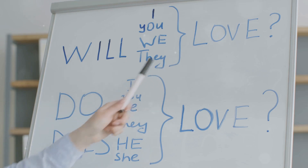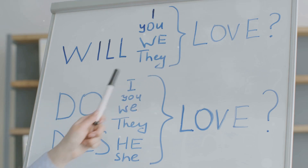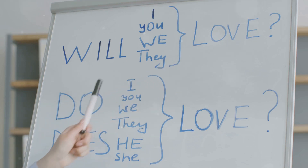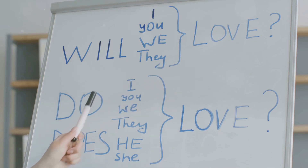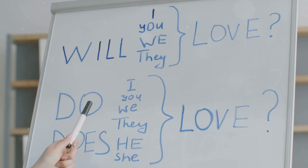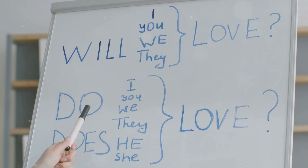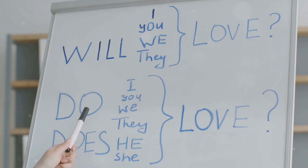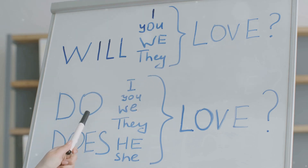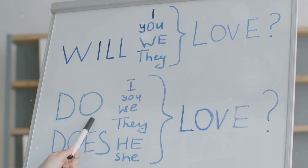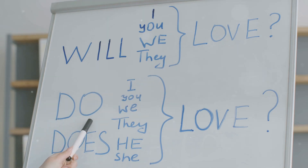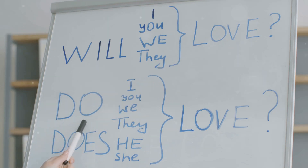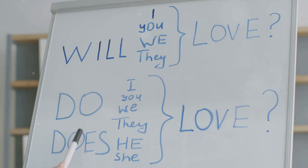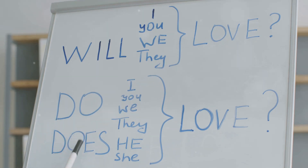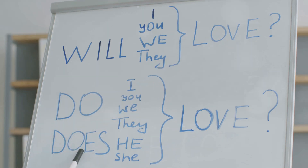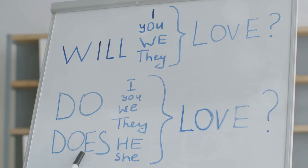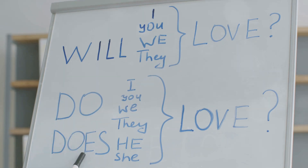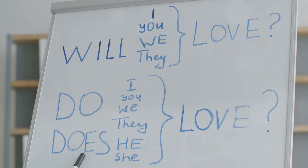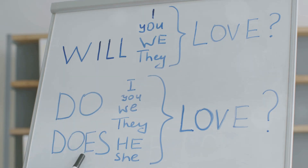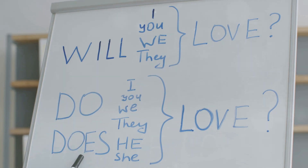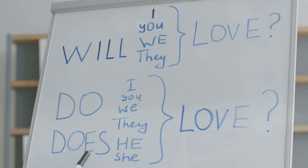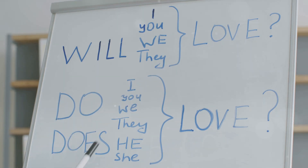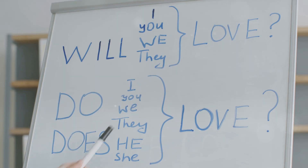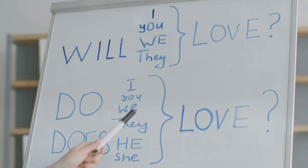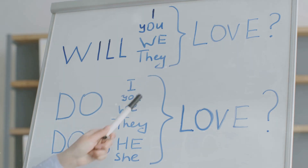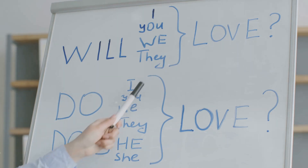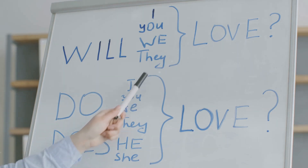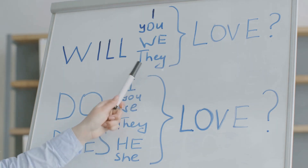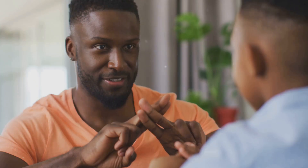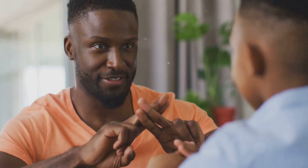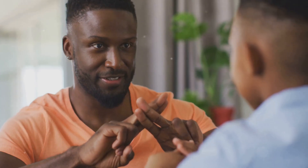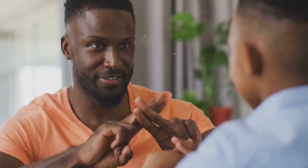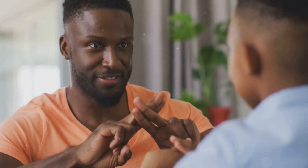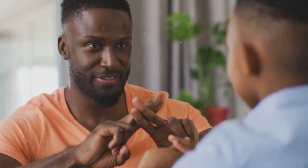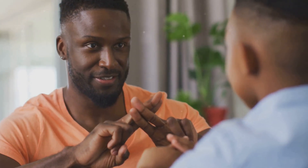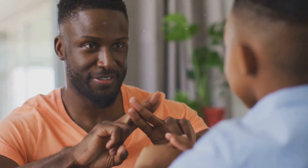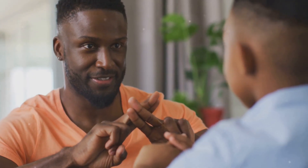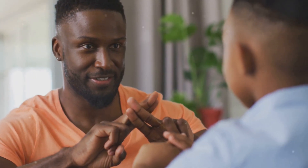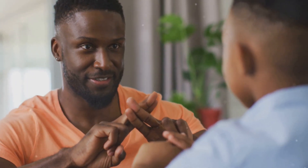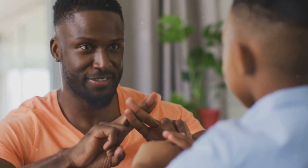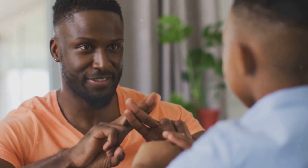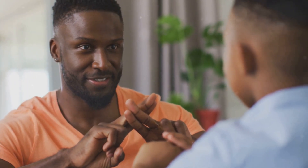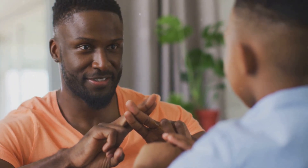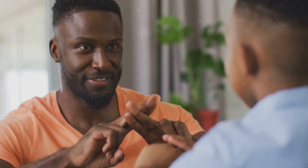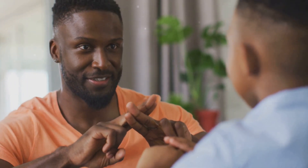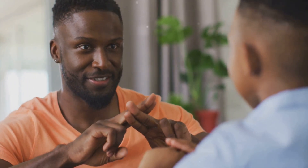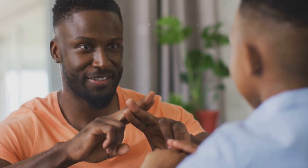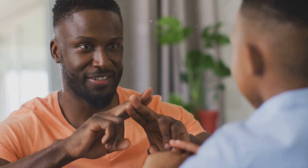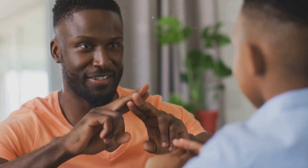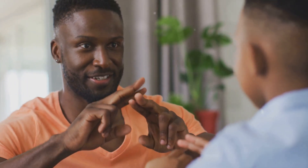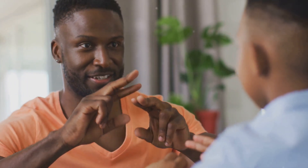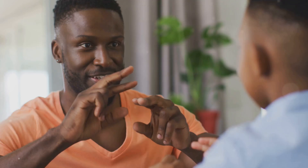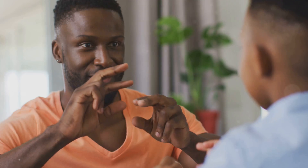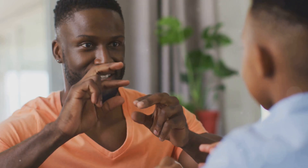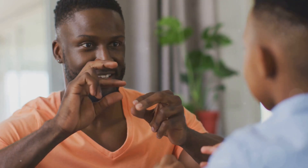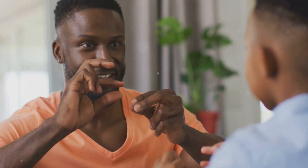facial expressions and body language to add context and emotion. Understanding this difference is fundamental for anyone beginning their ASL